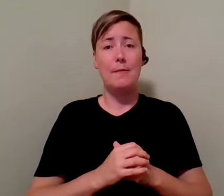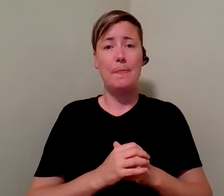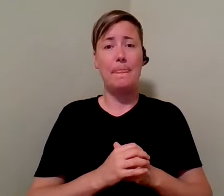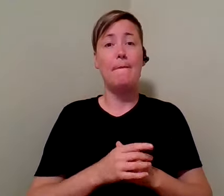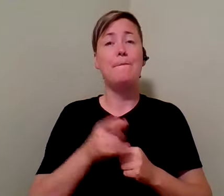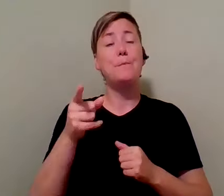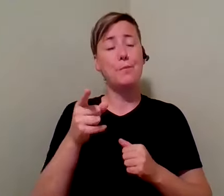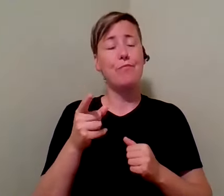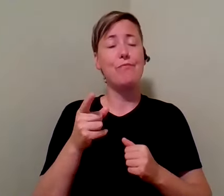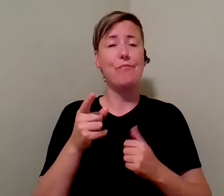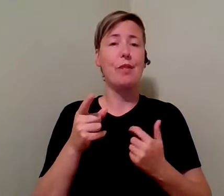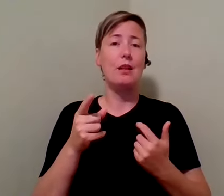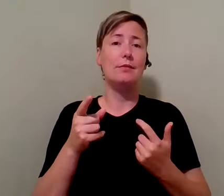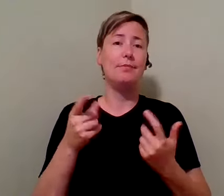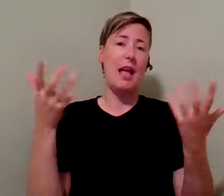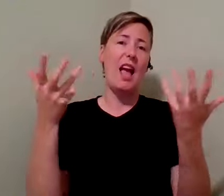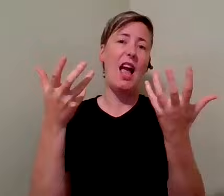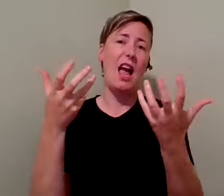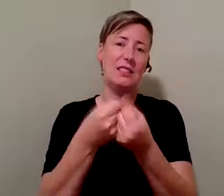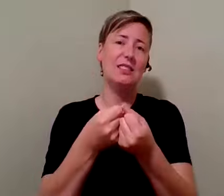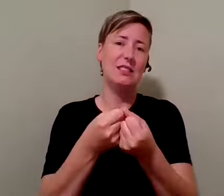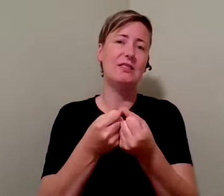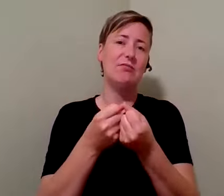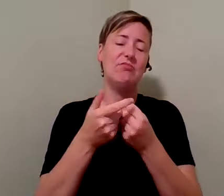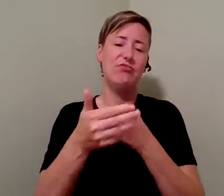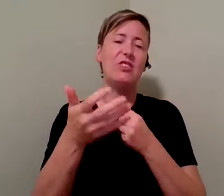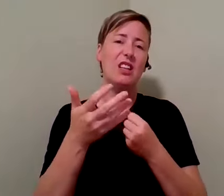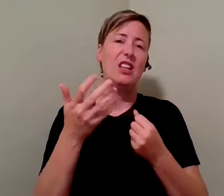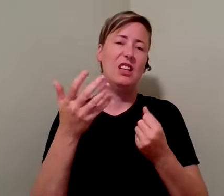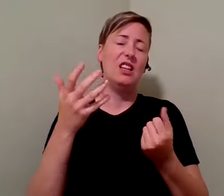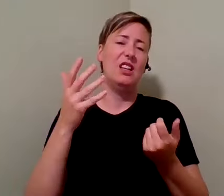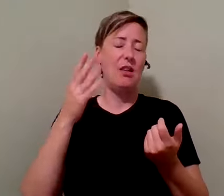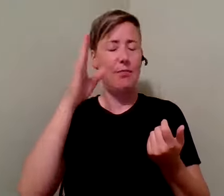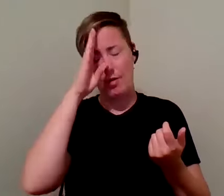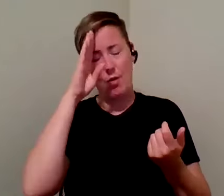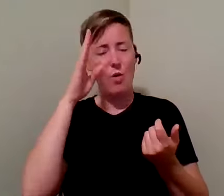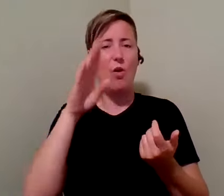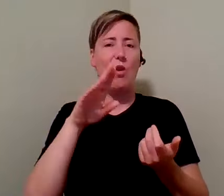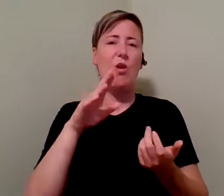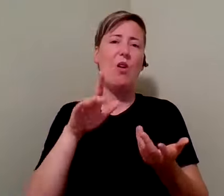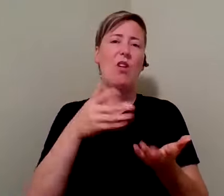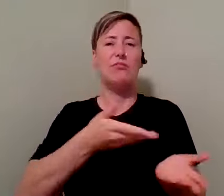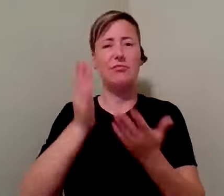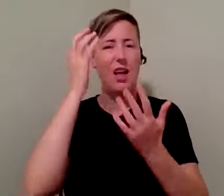accident and hit his head on the curb coming home from work and died a few days later.